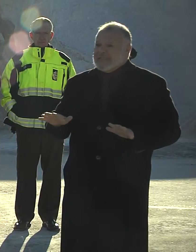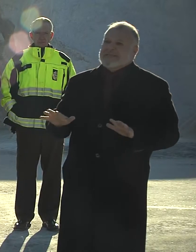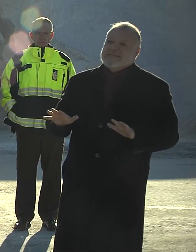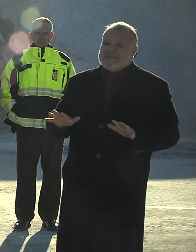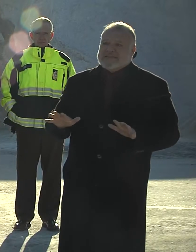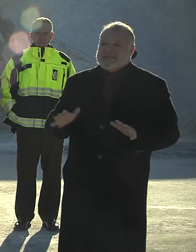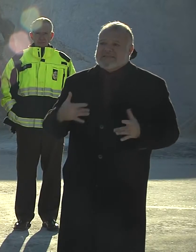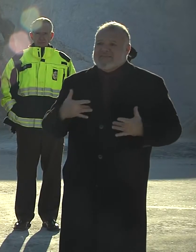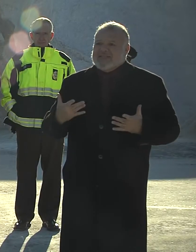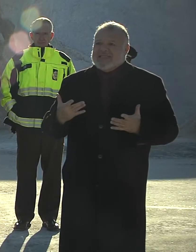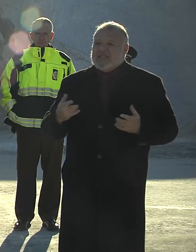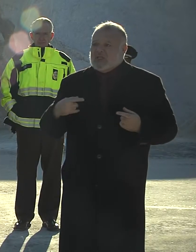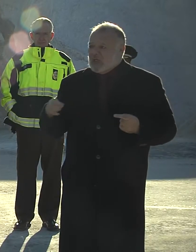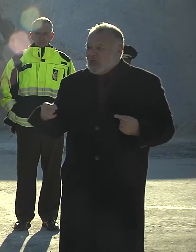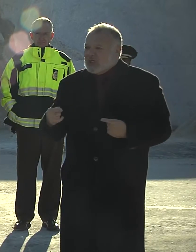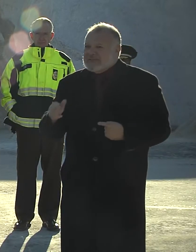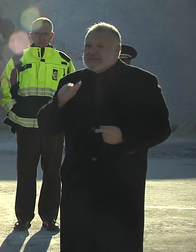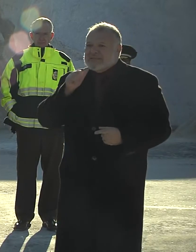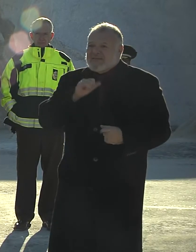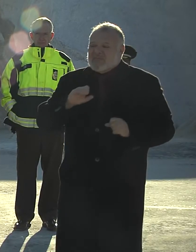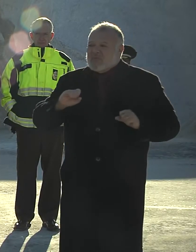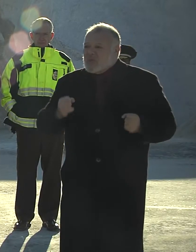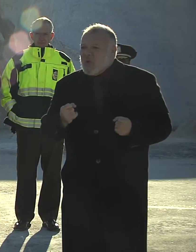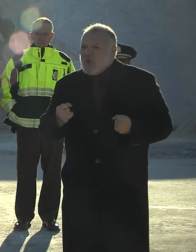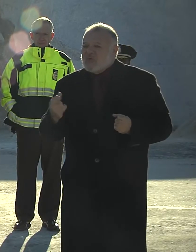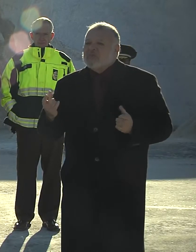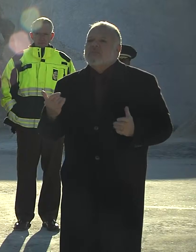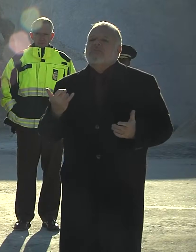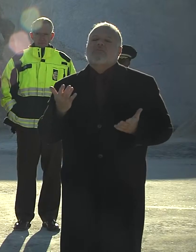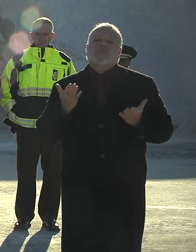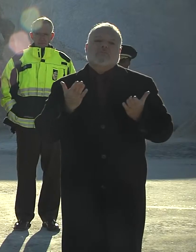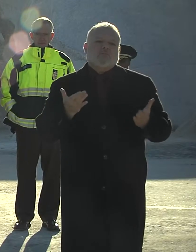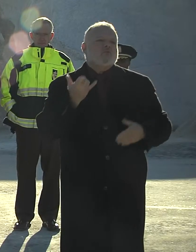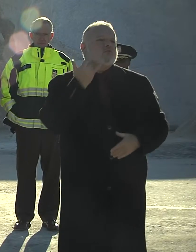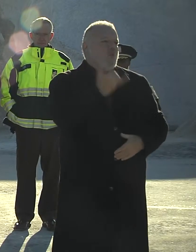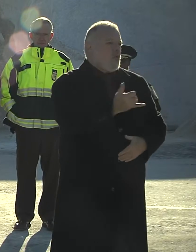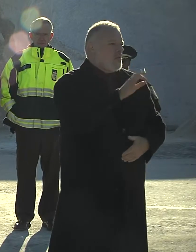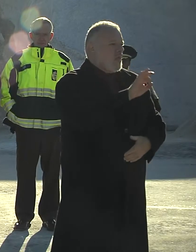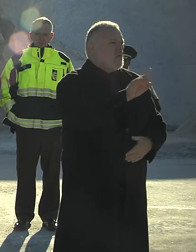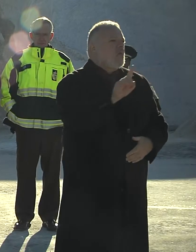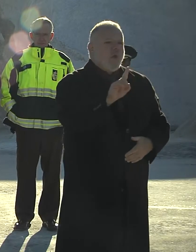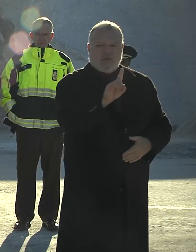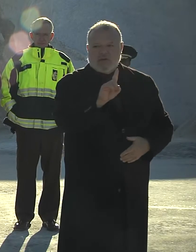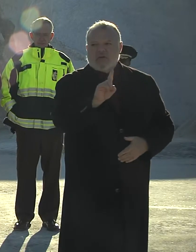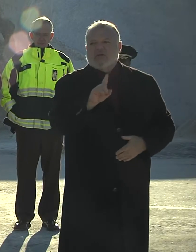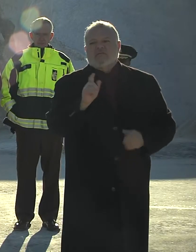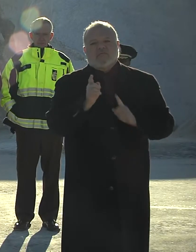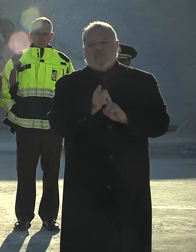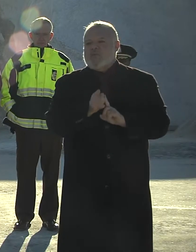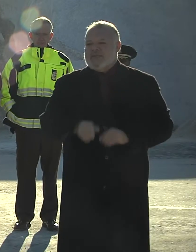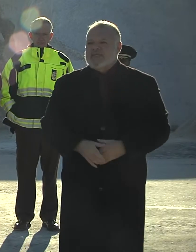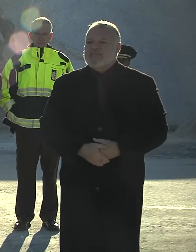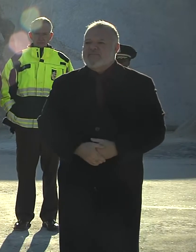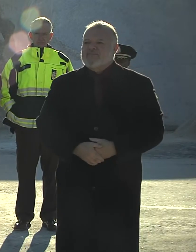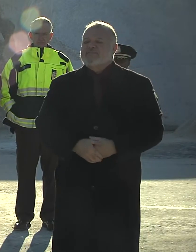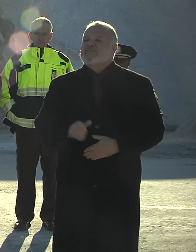of distress. That is the way we're going to keep people safe. Another vulnerable population in very cold